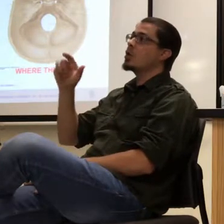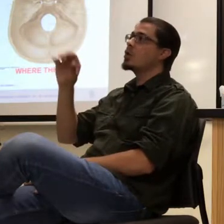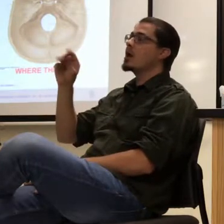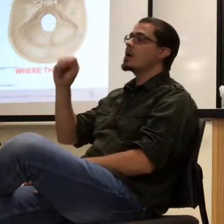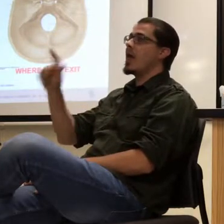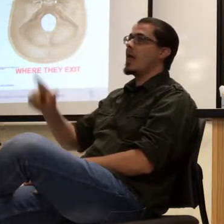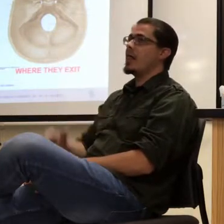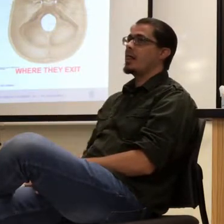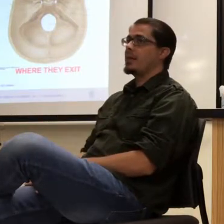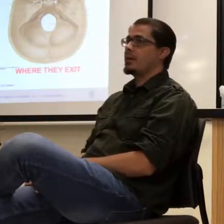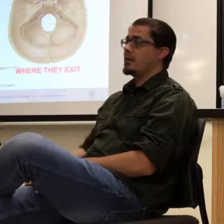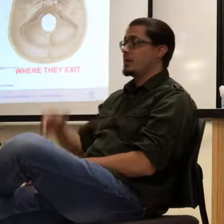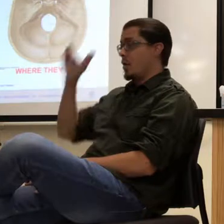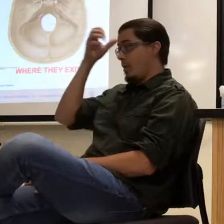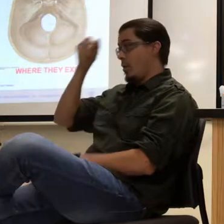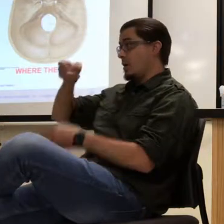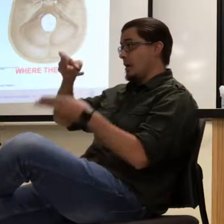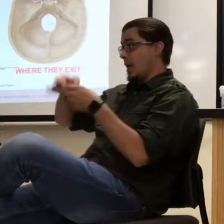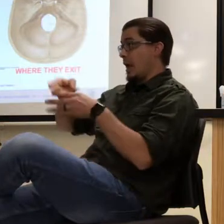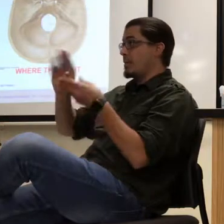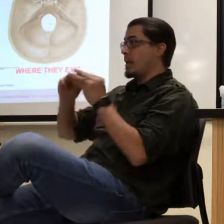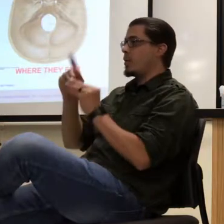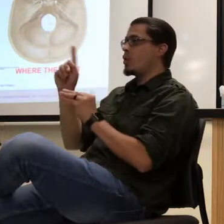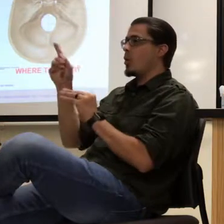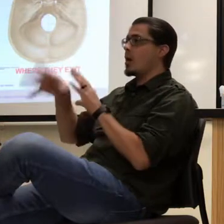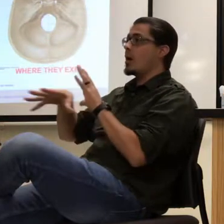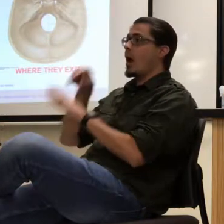So memorize name, number, and where they